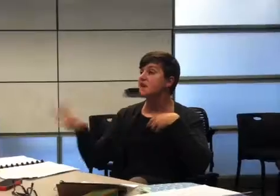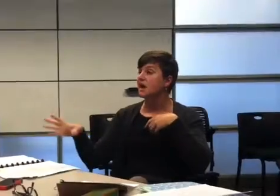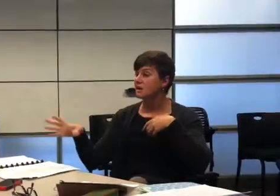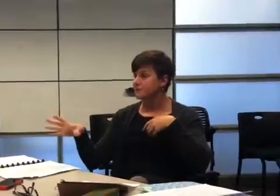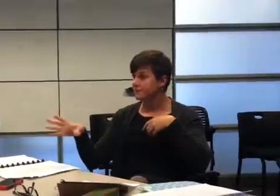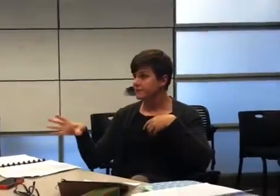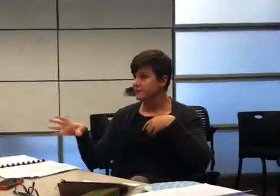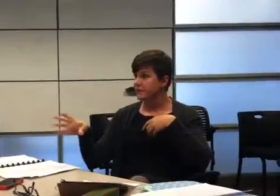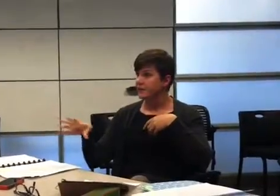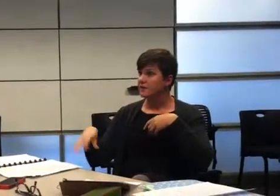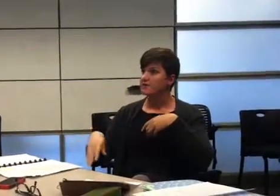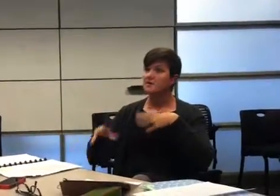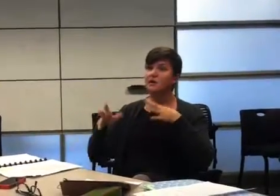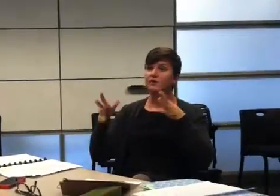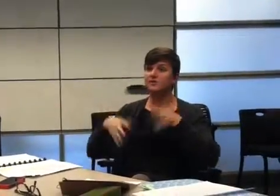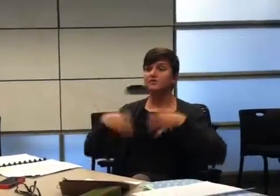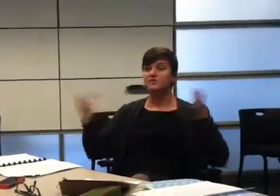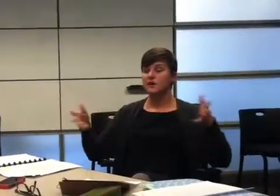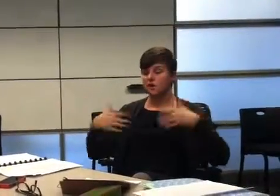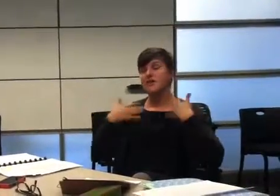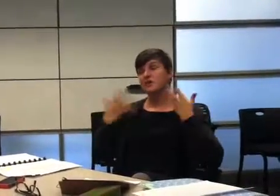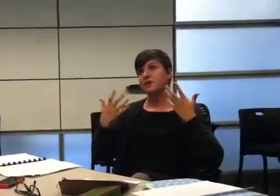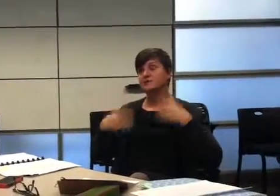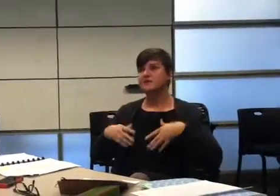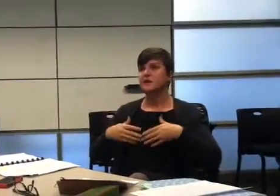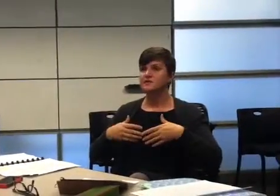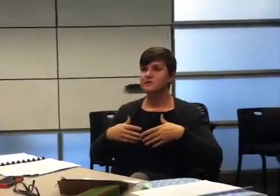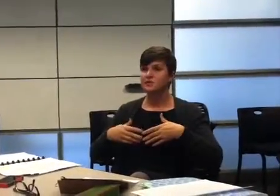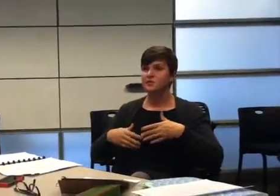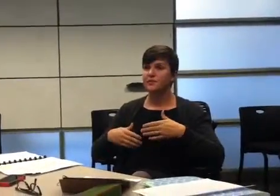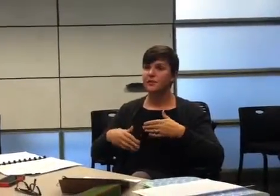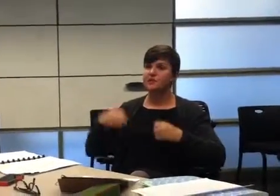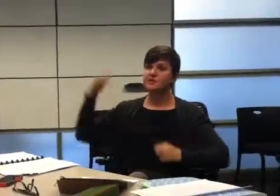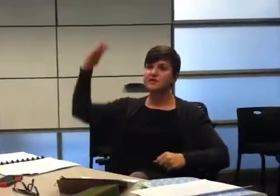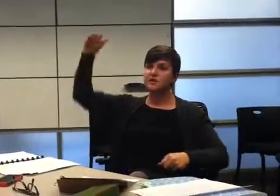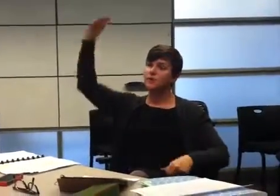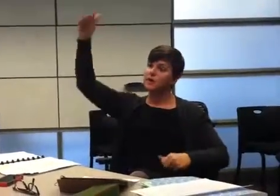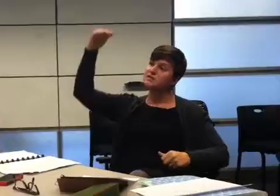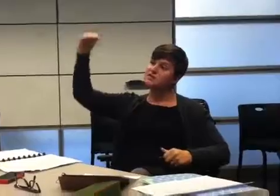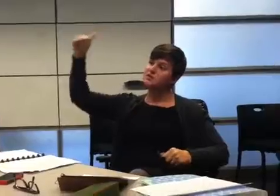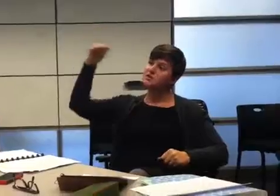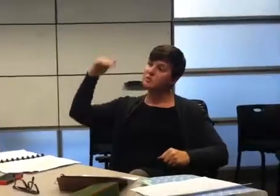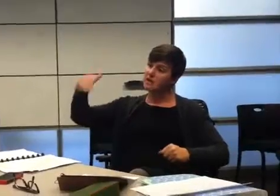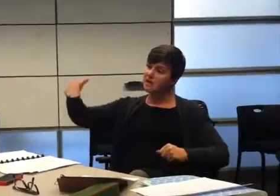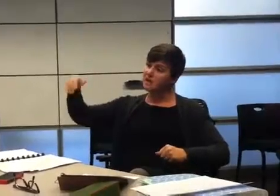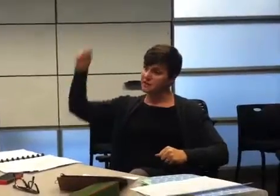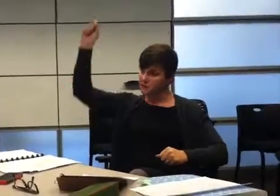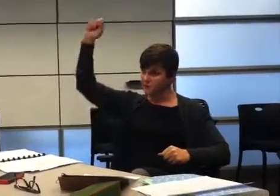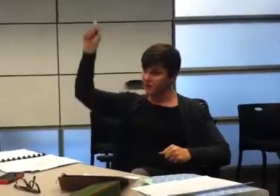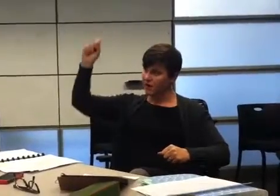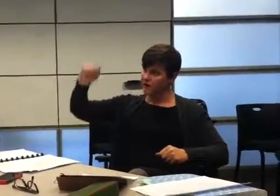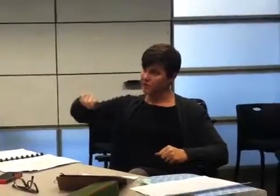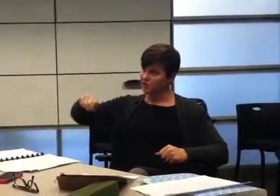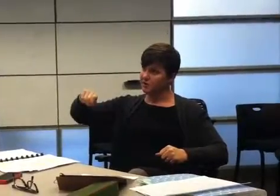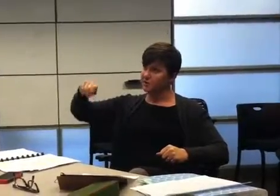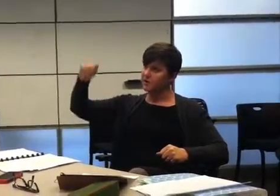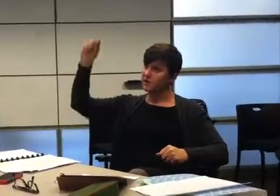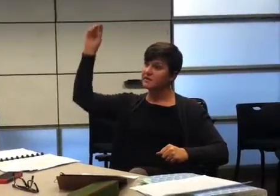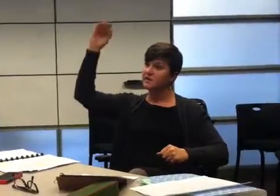9. So, and they grade themselves too. So I say 1, 2, me is what they write on their paper, and then they